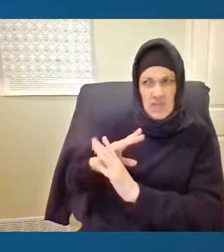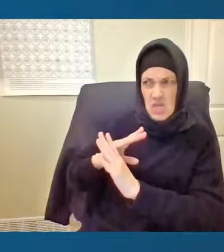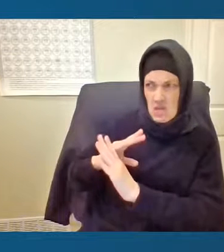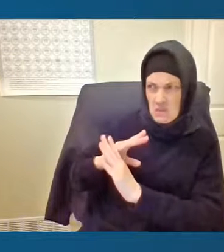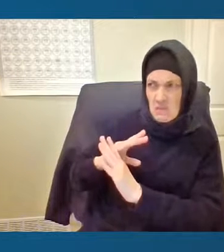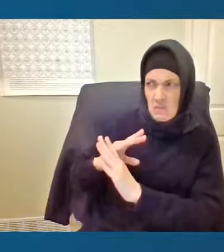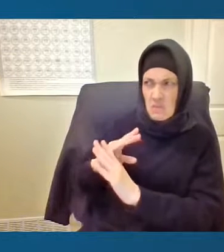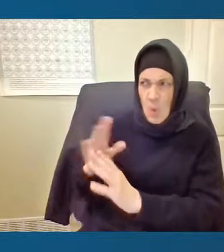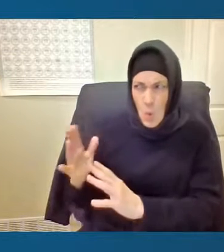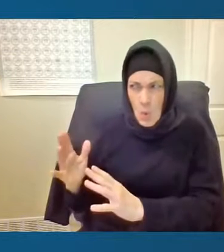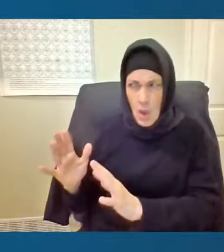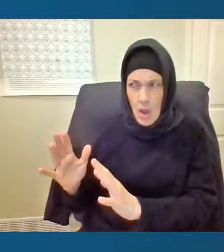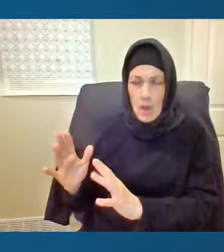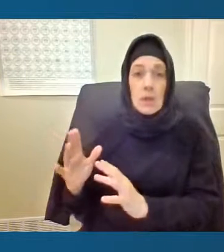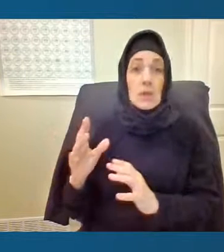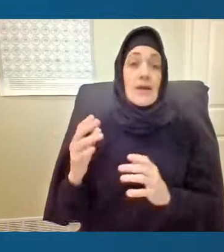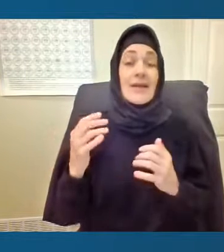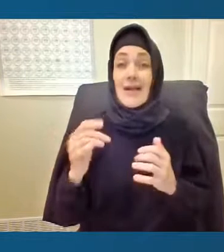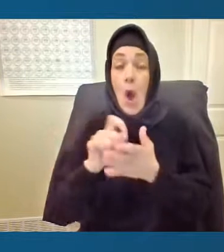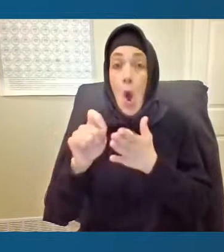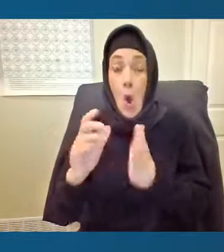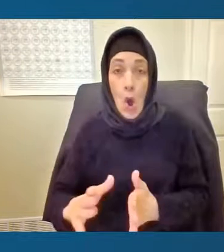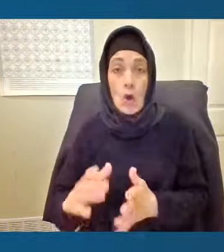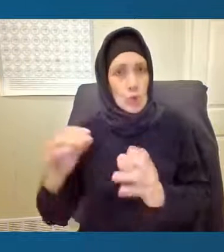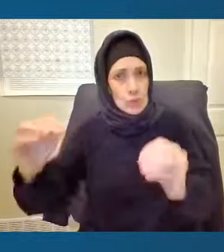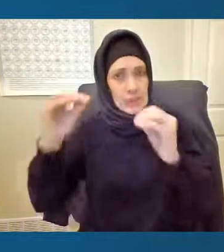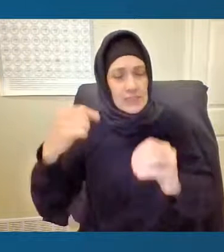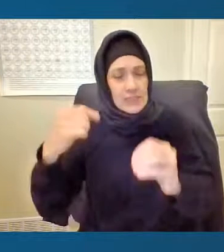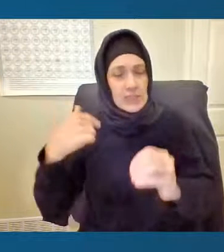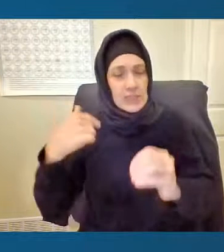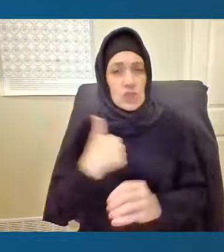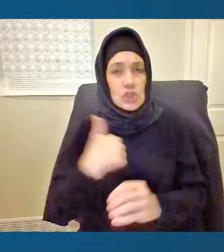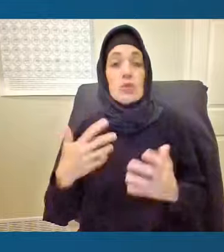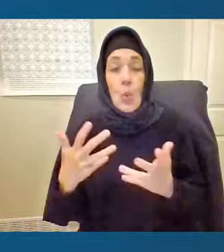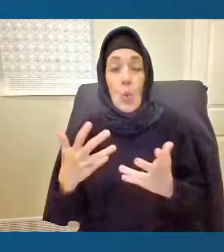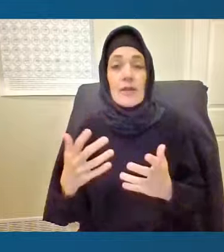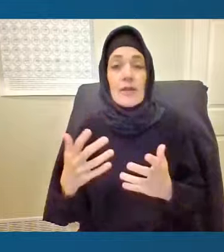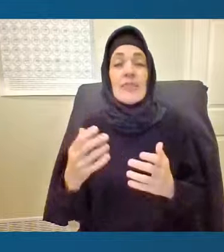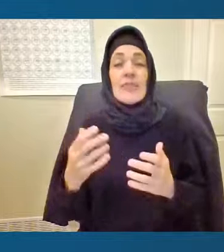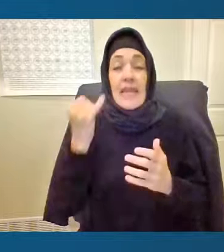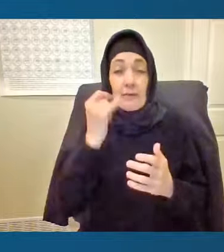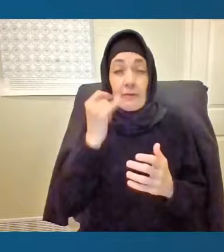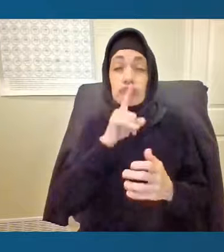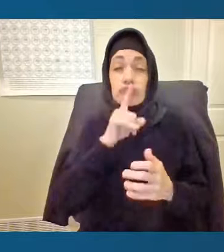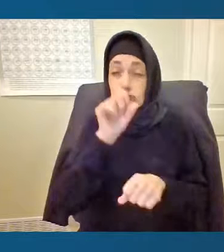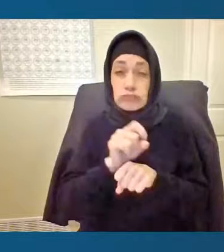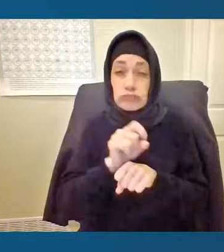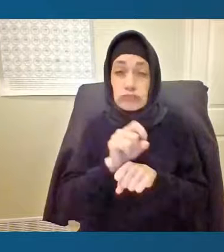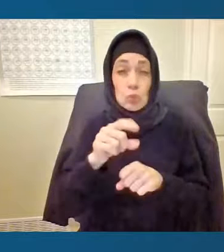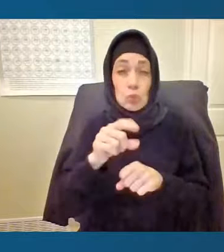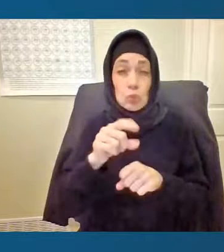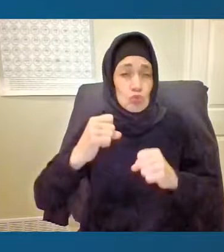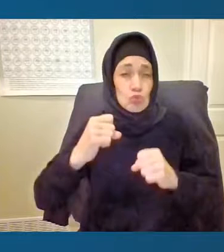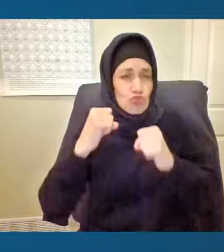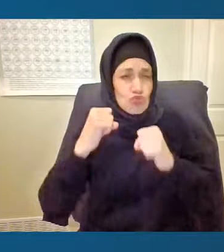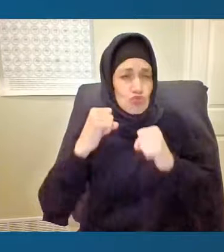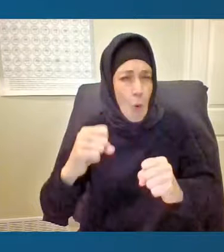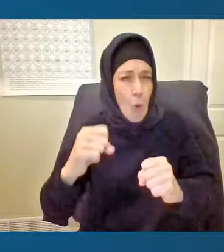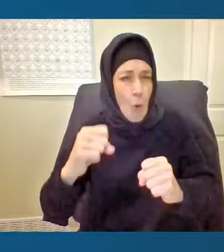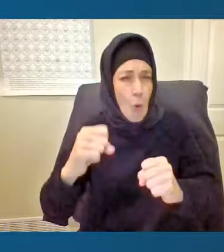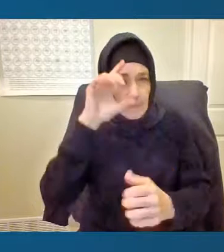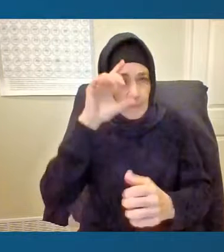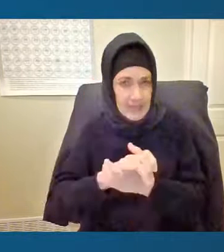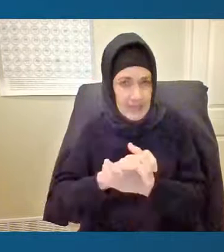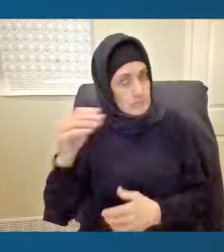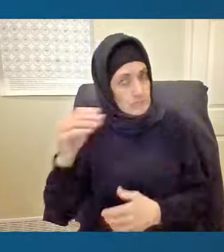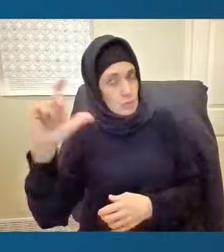And what he's trying to teach us here is that no, the quality of a strong believer, and this is where as Muslims, we got to switch the paradigm. This is